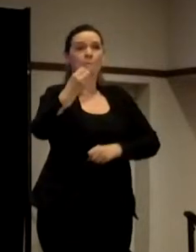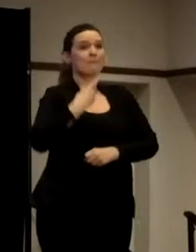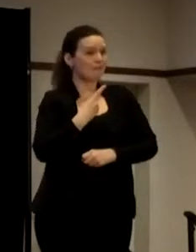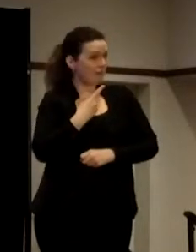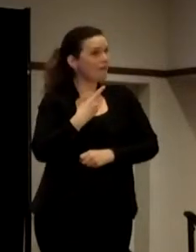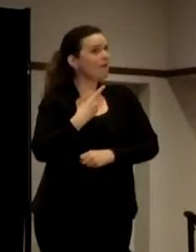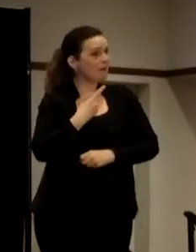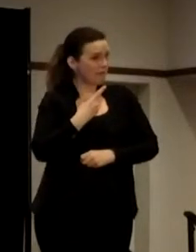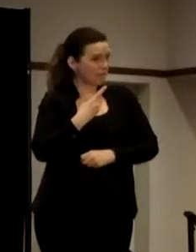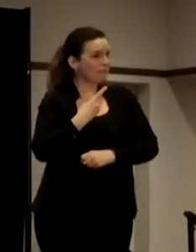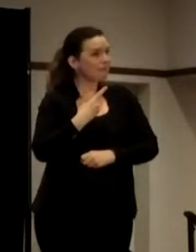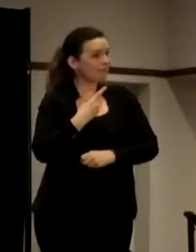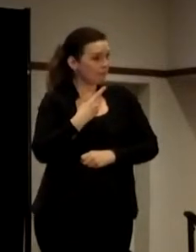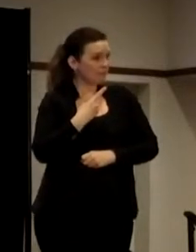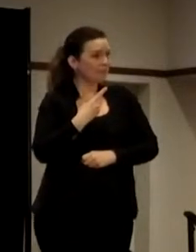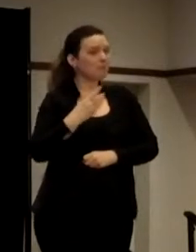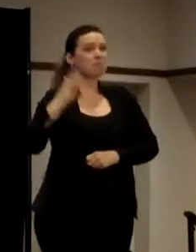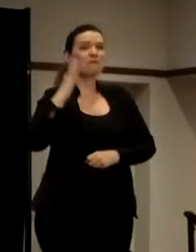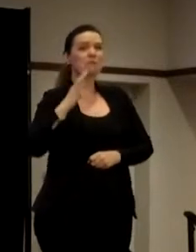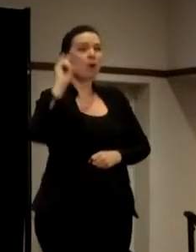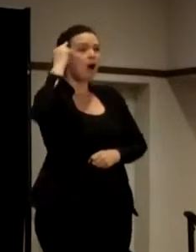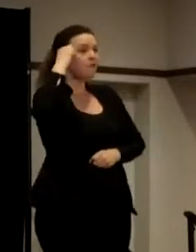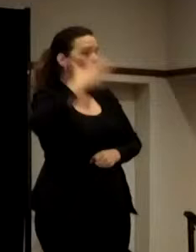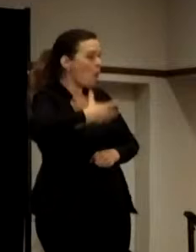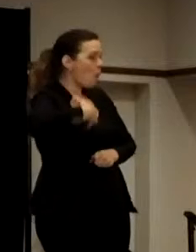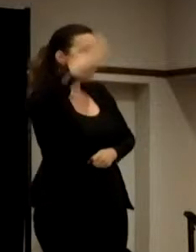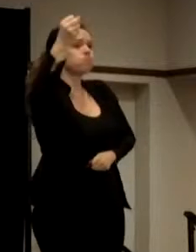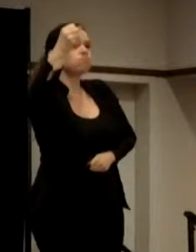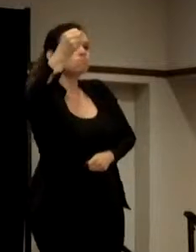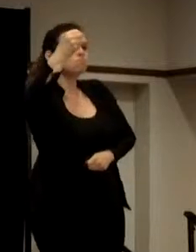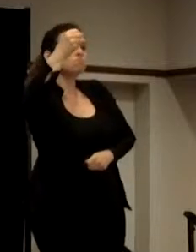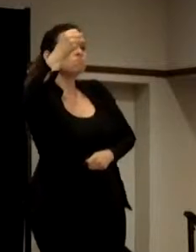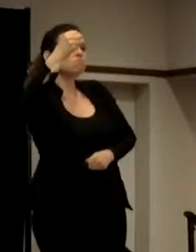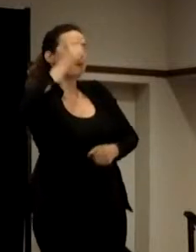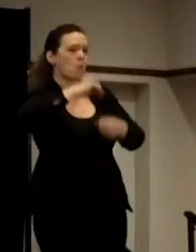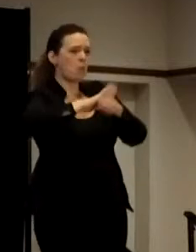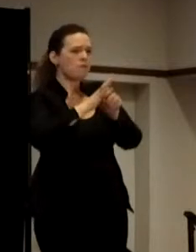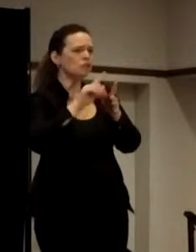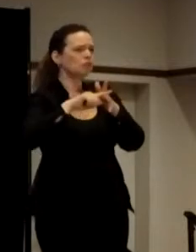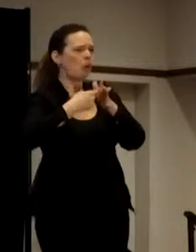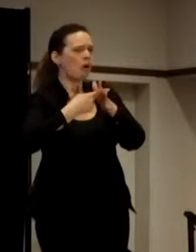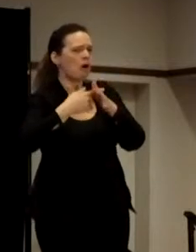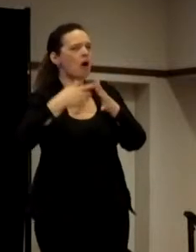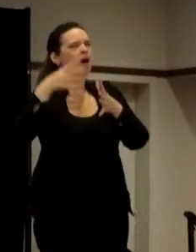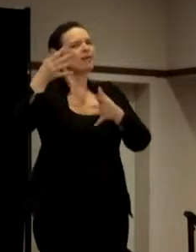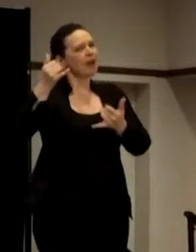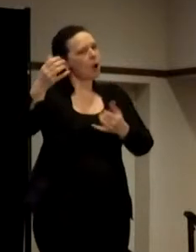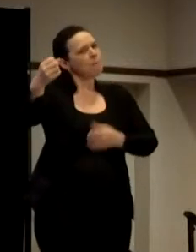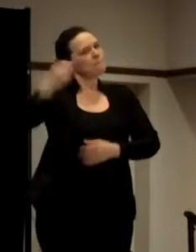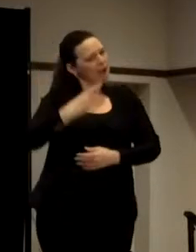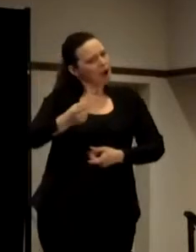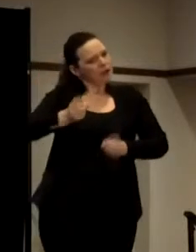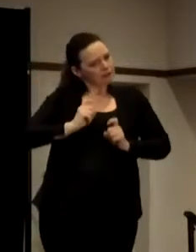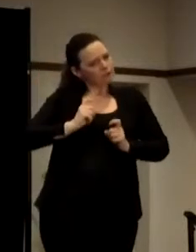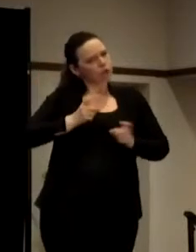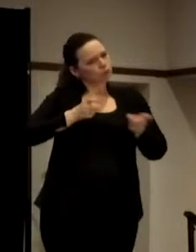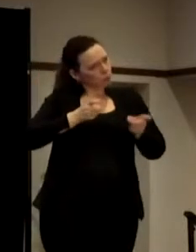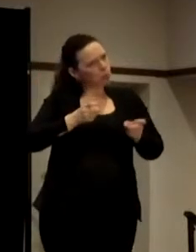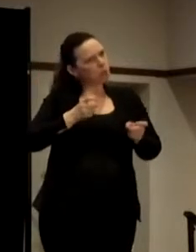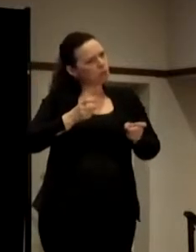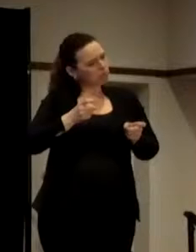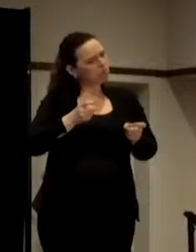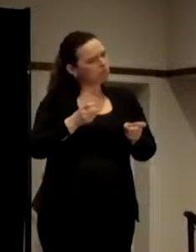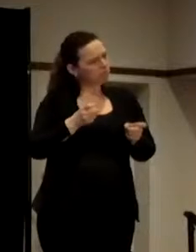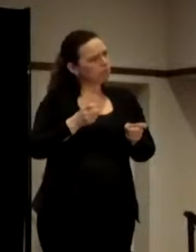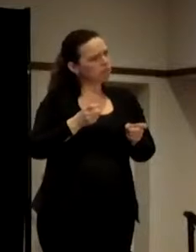are avoidable if every little change based off of the data in our community county executives or leaders